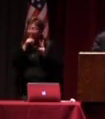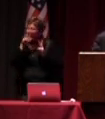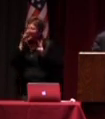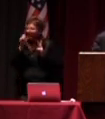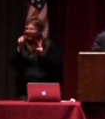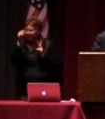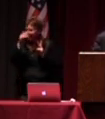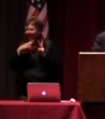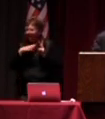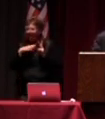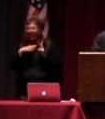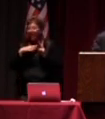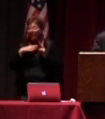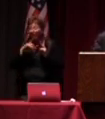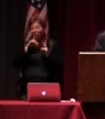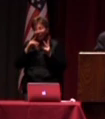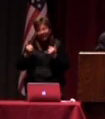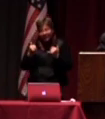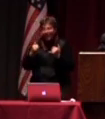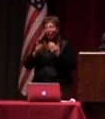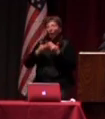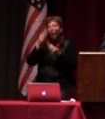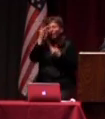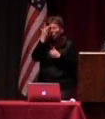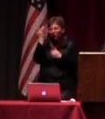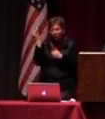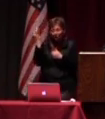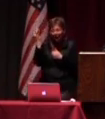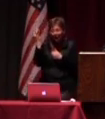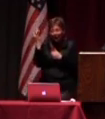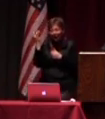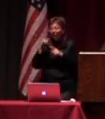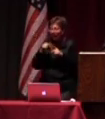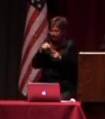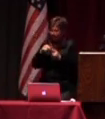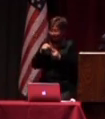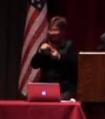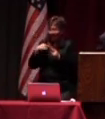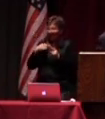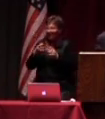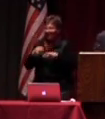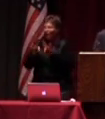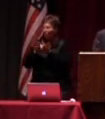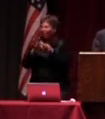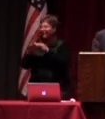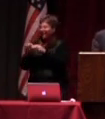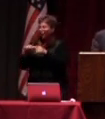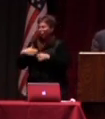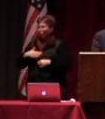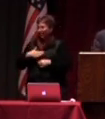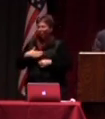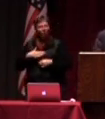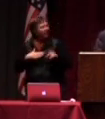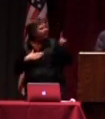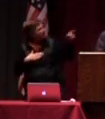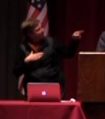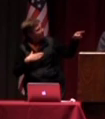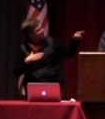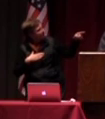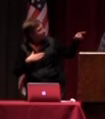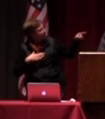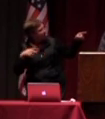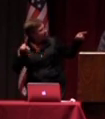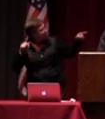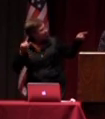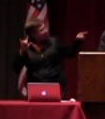lot, who's almost completely forgotten today, but also has a very important connection to Napoleon. His name here, you see on the right, was Pascal